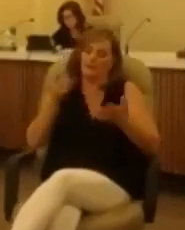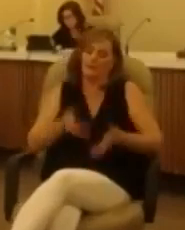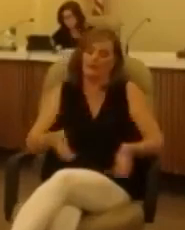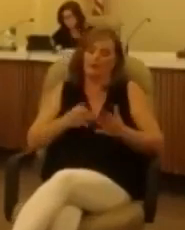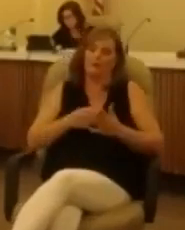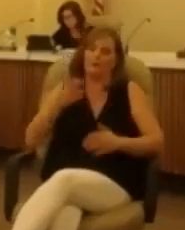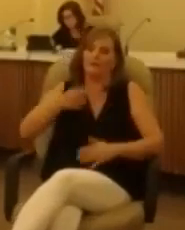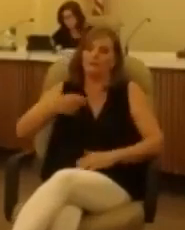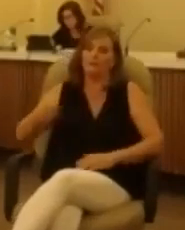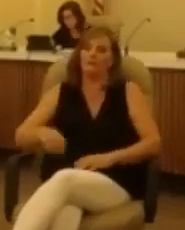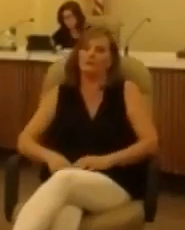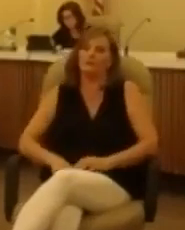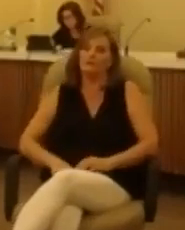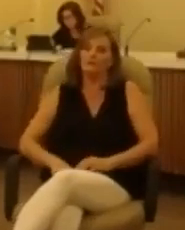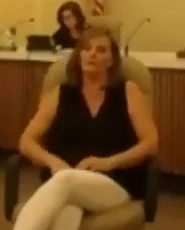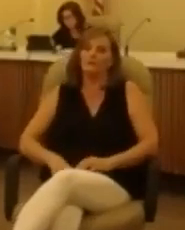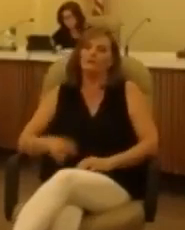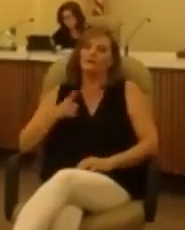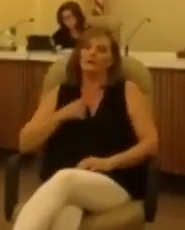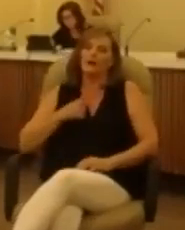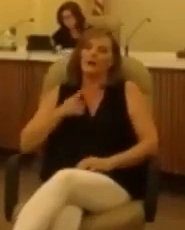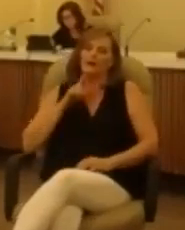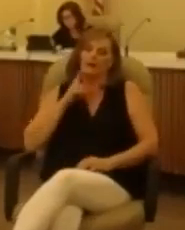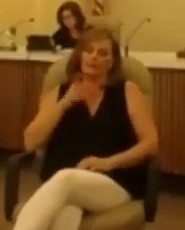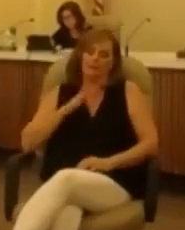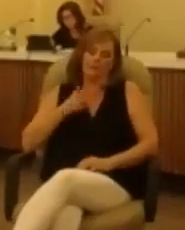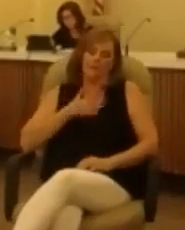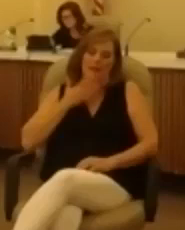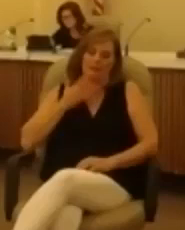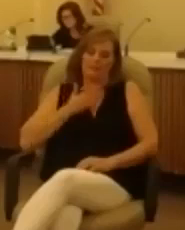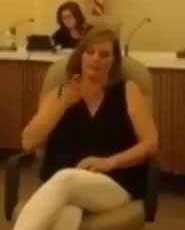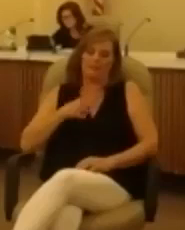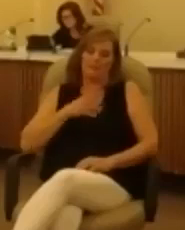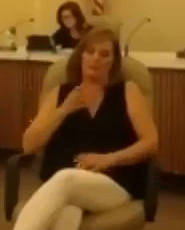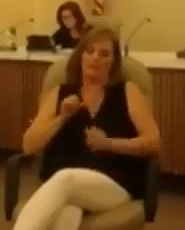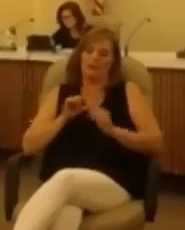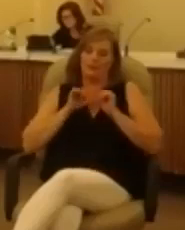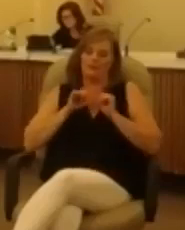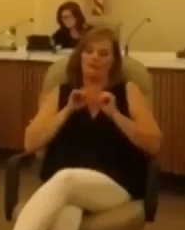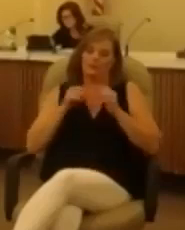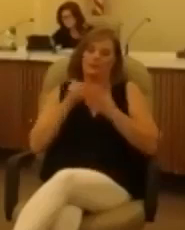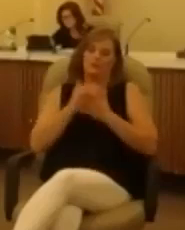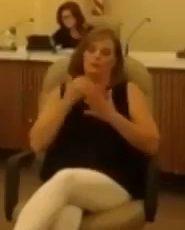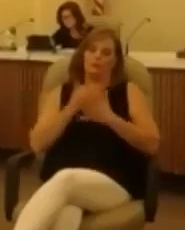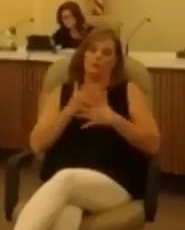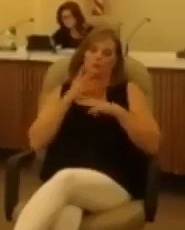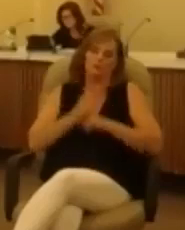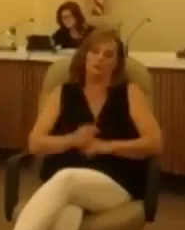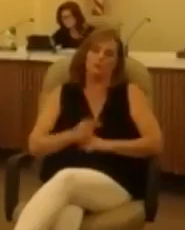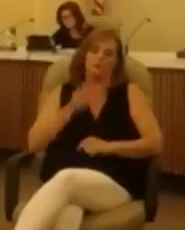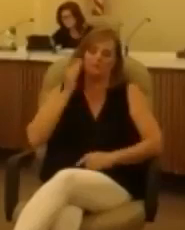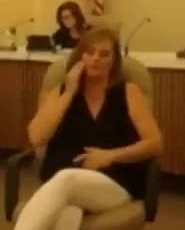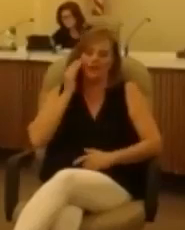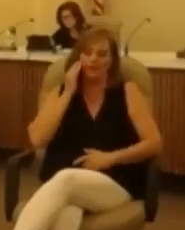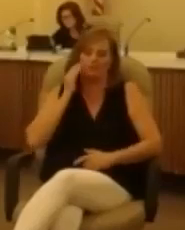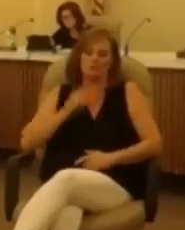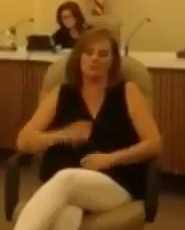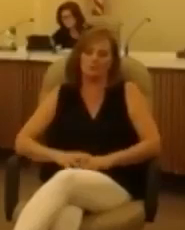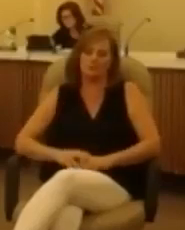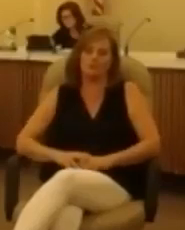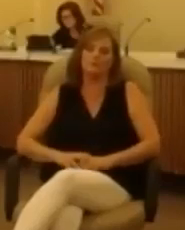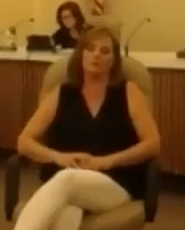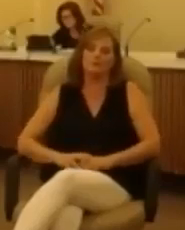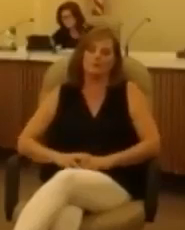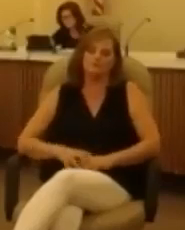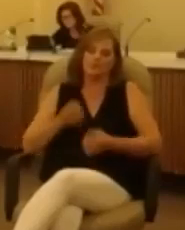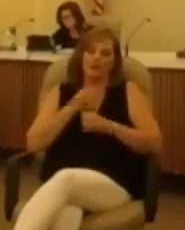I am glad that we are continuing our new tradition of acknowledging a